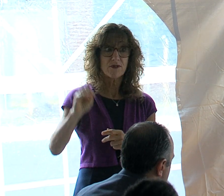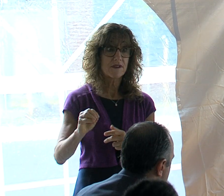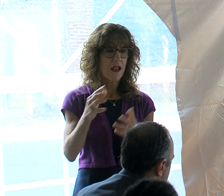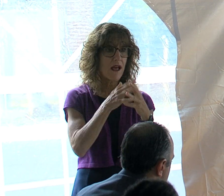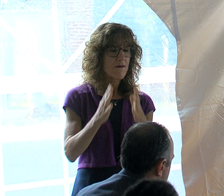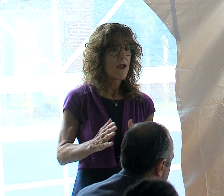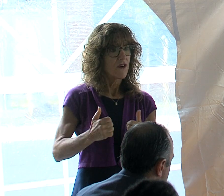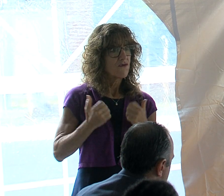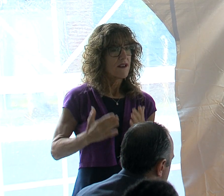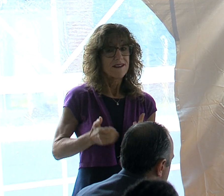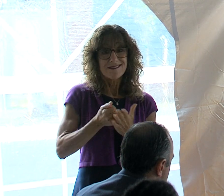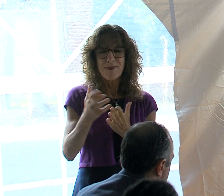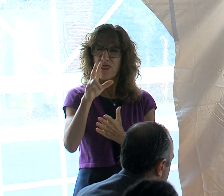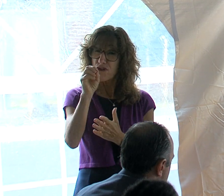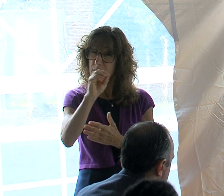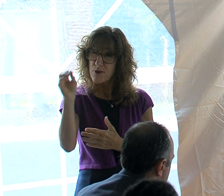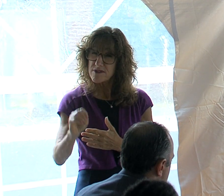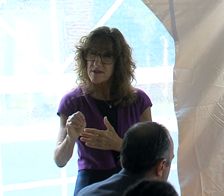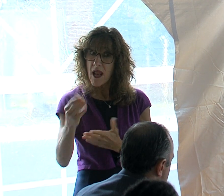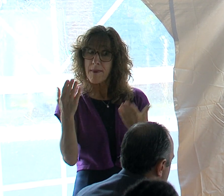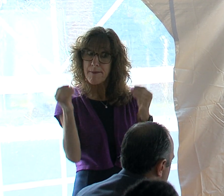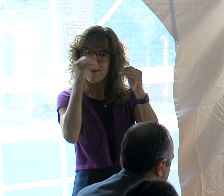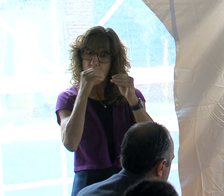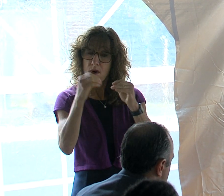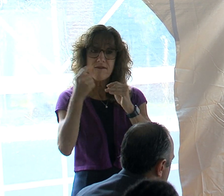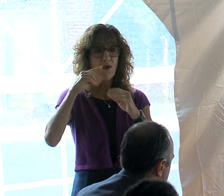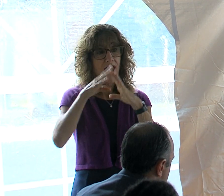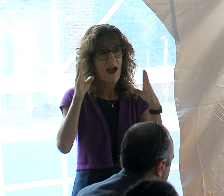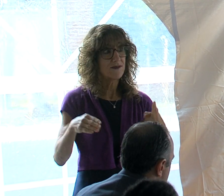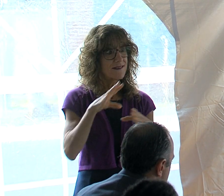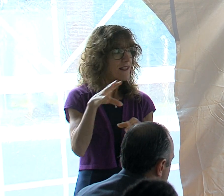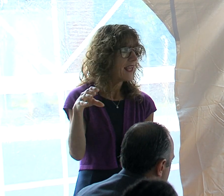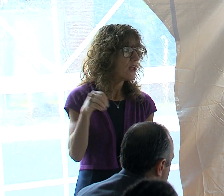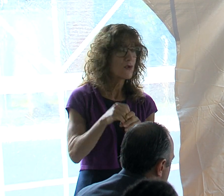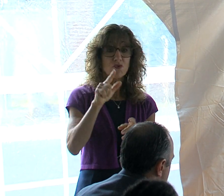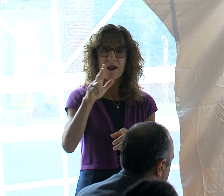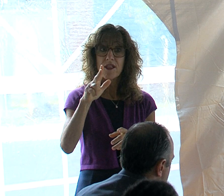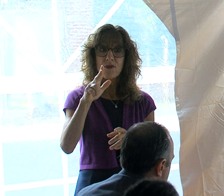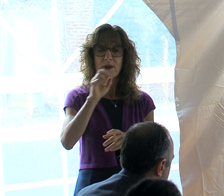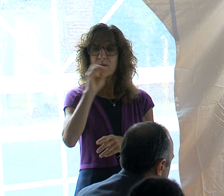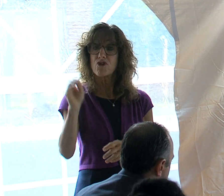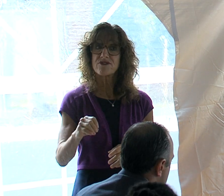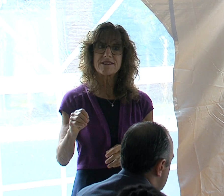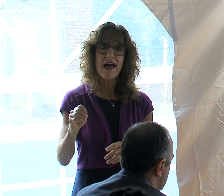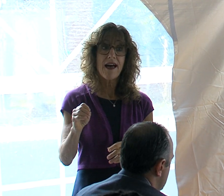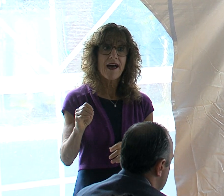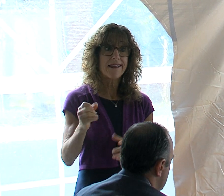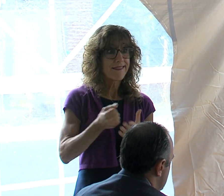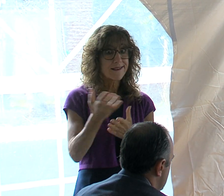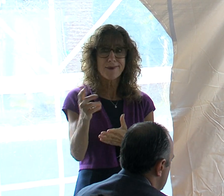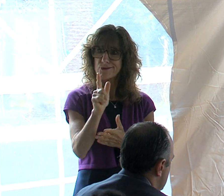residents spend about 30% or more on housing, including 23% that spend at